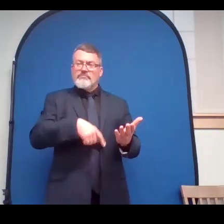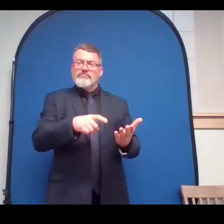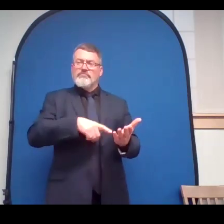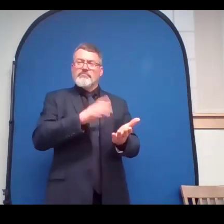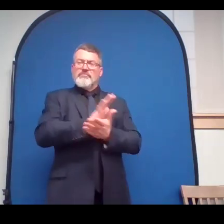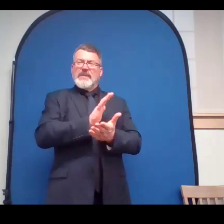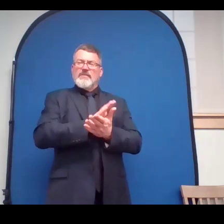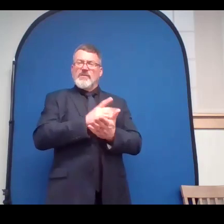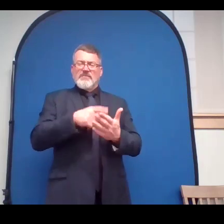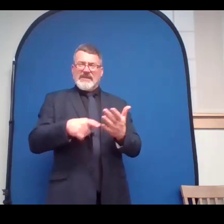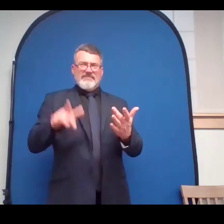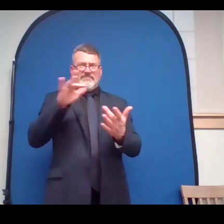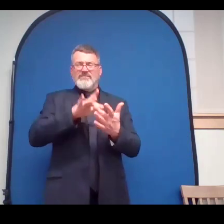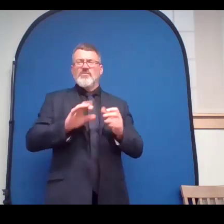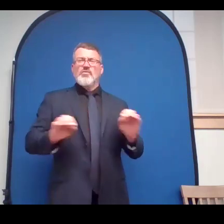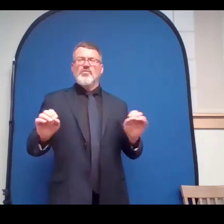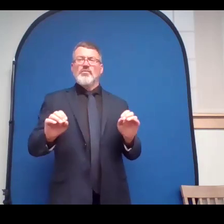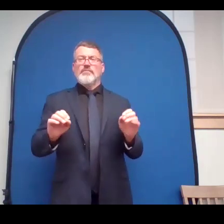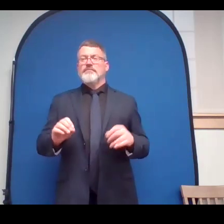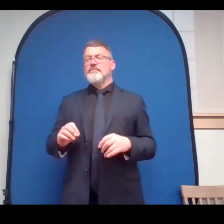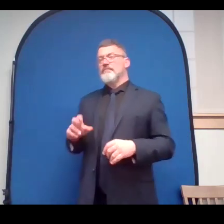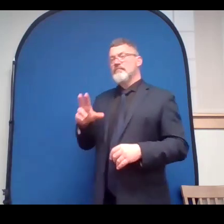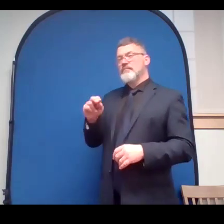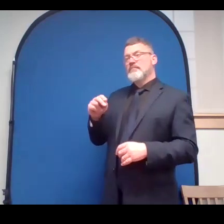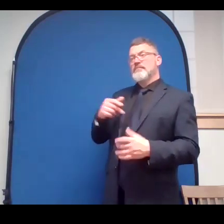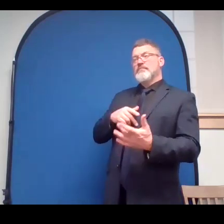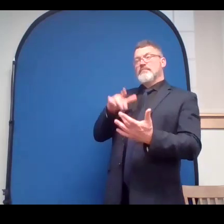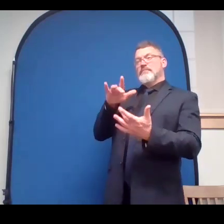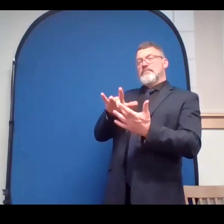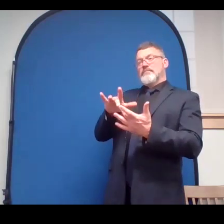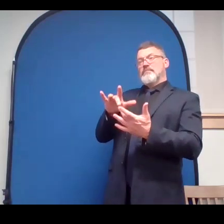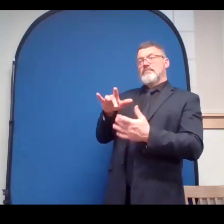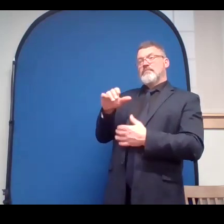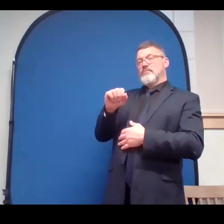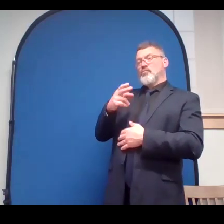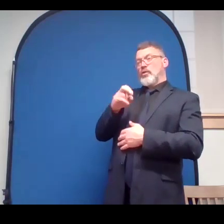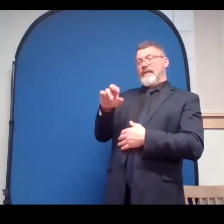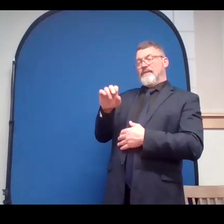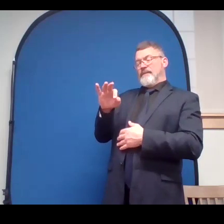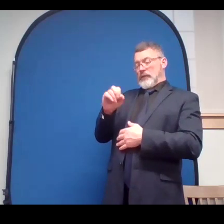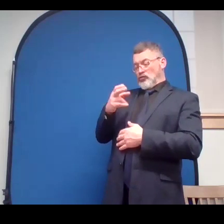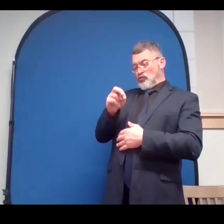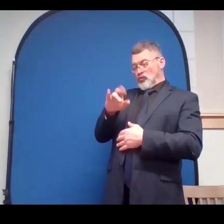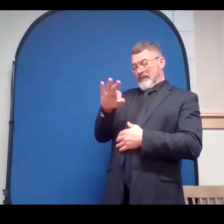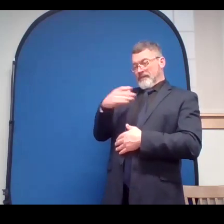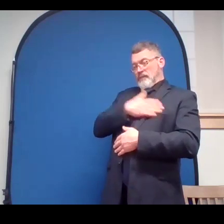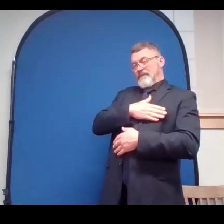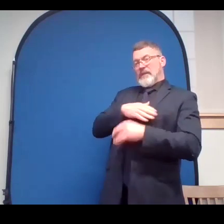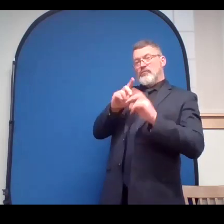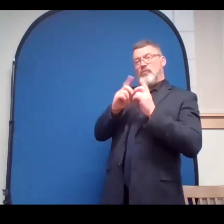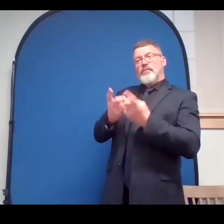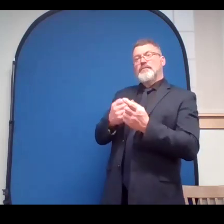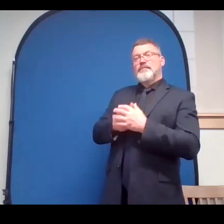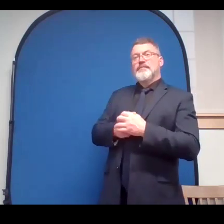I contacted Sagatahoc County Sheriff's Department and asked them to do a check well-being. So when you passed it off to Sagatahoc County